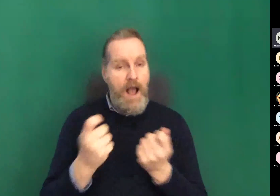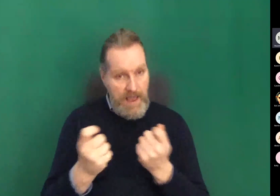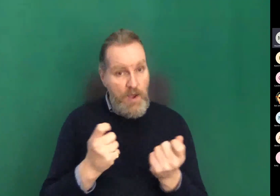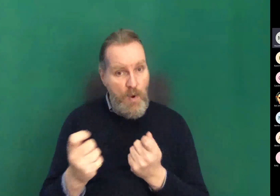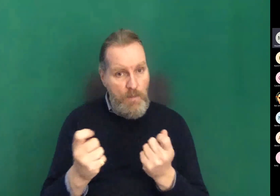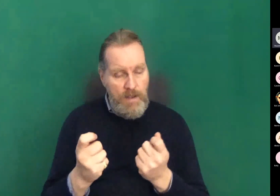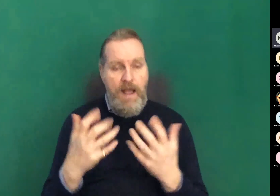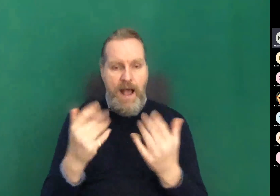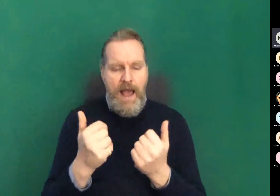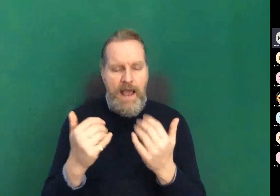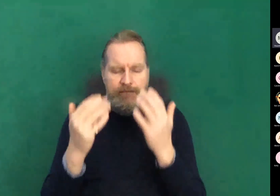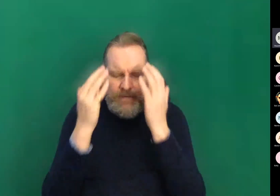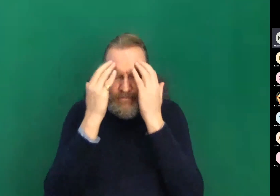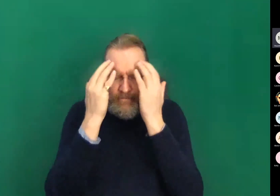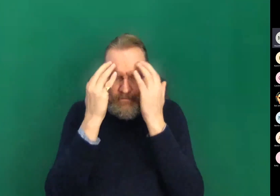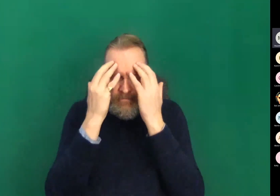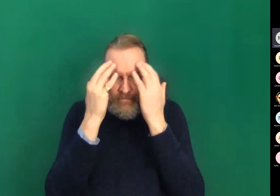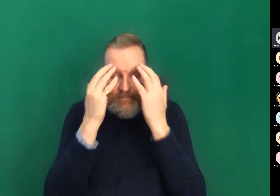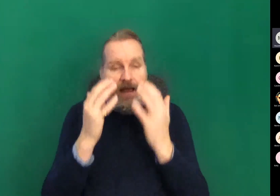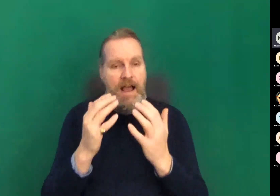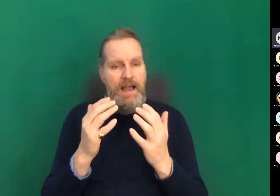problems, treating it as a joke,